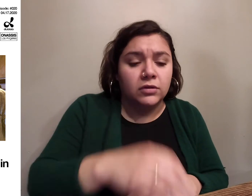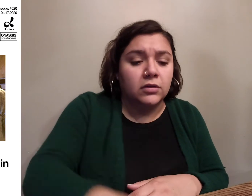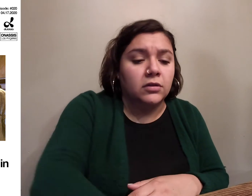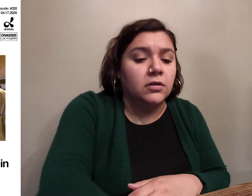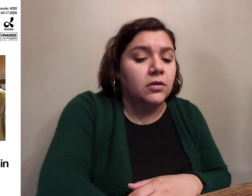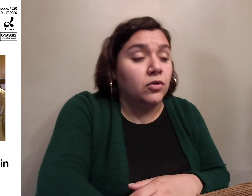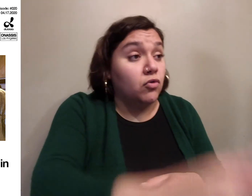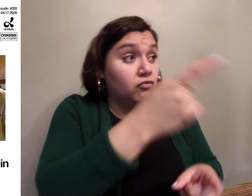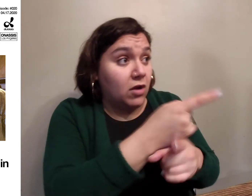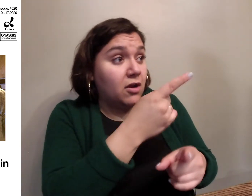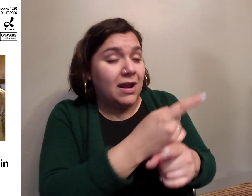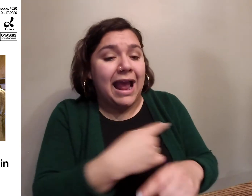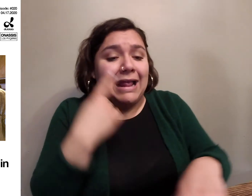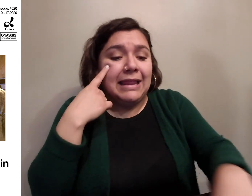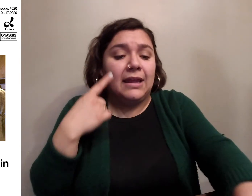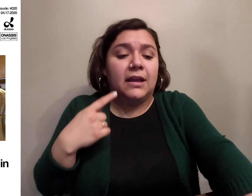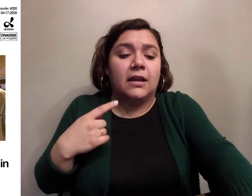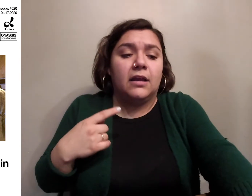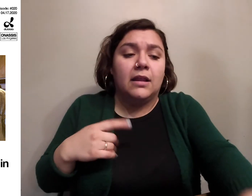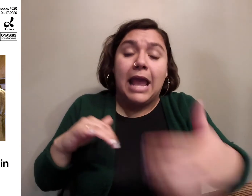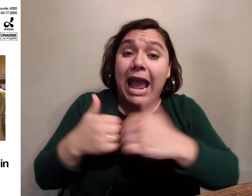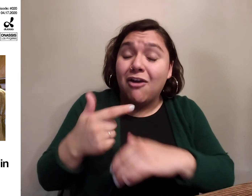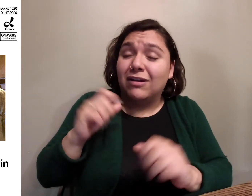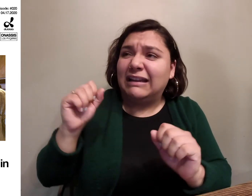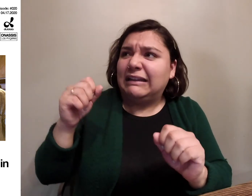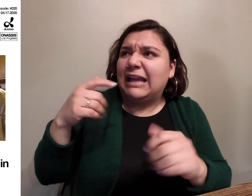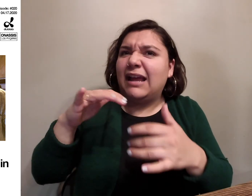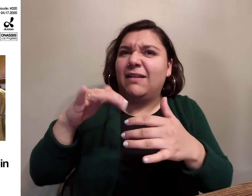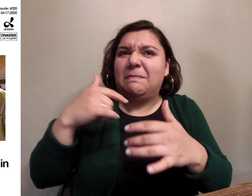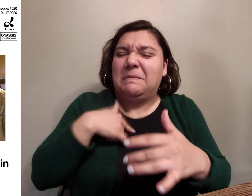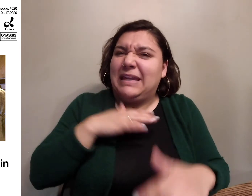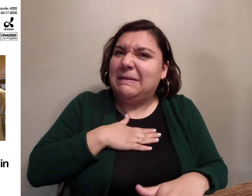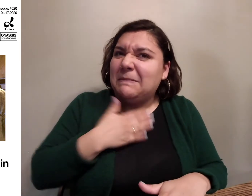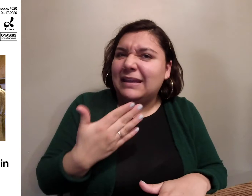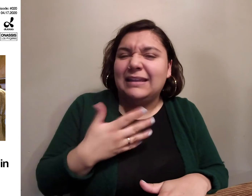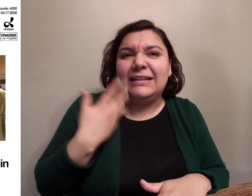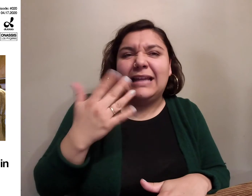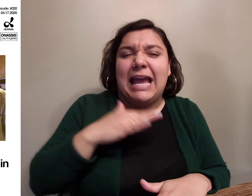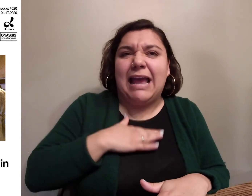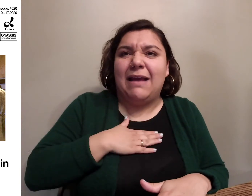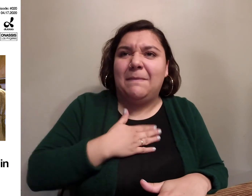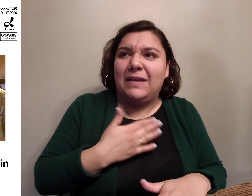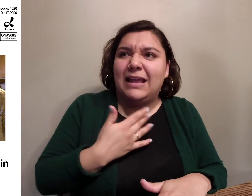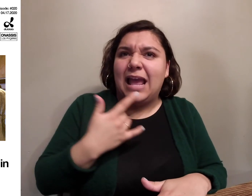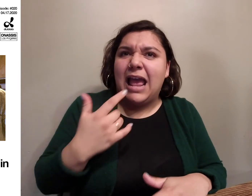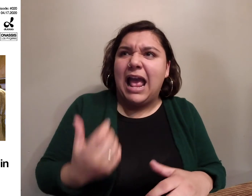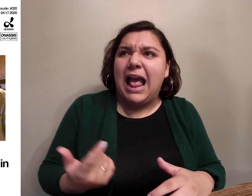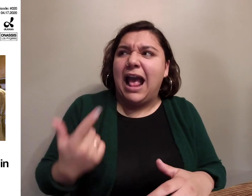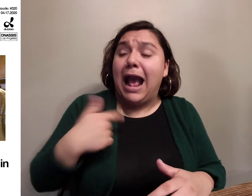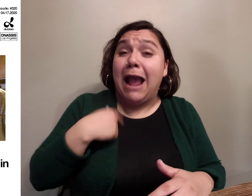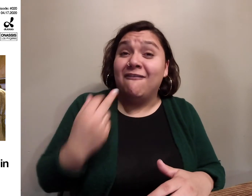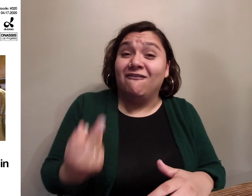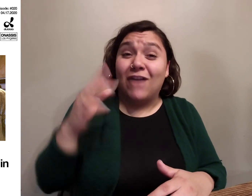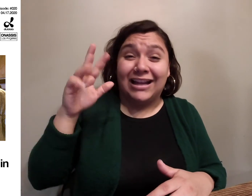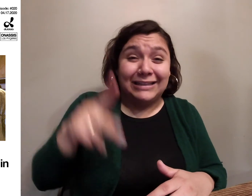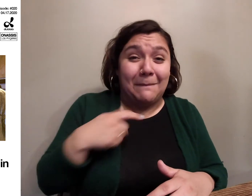how can I admit, right? Like how much have I fucked up? Like, I'm so sorry. Like how